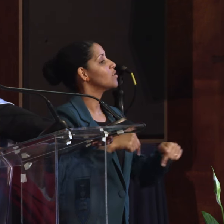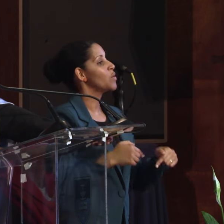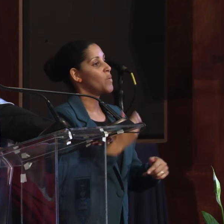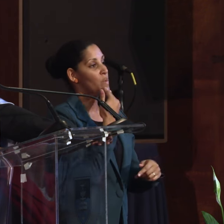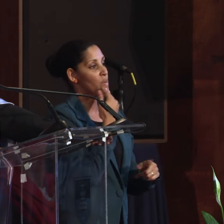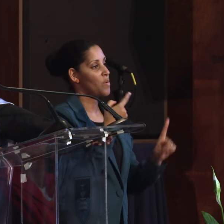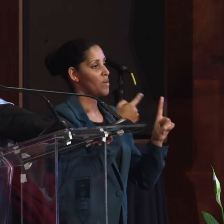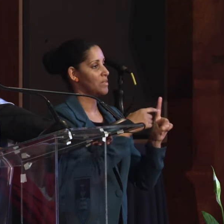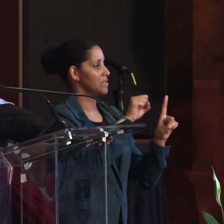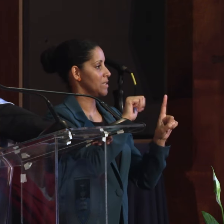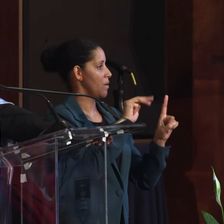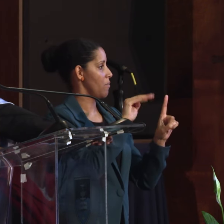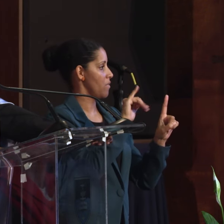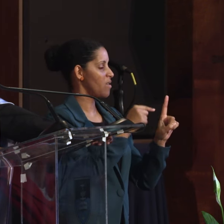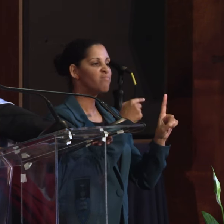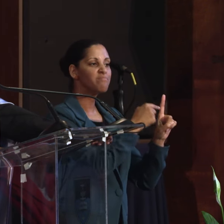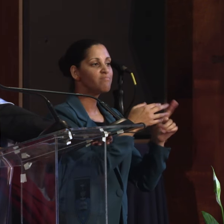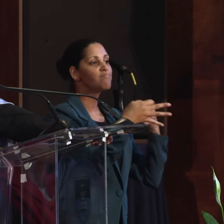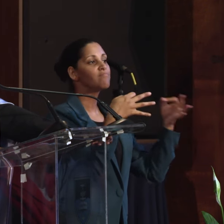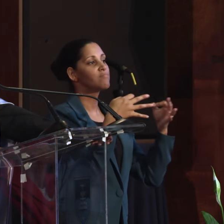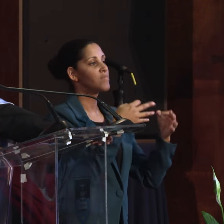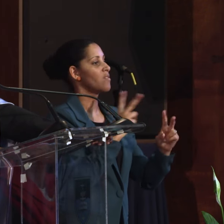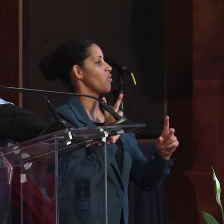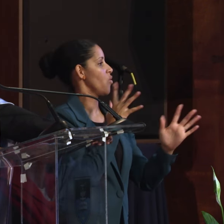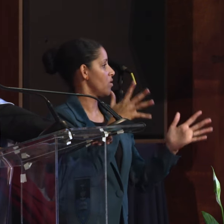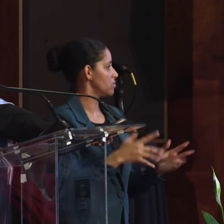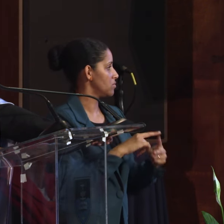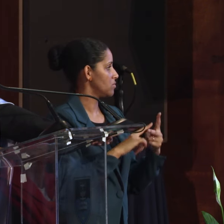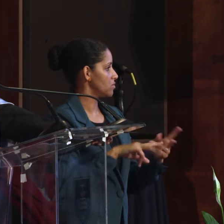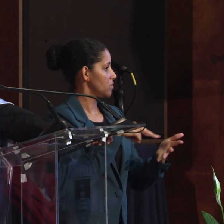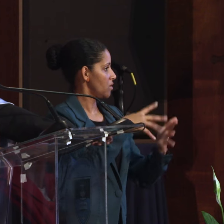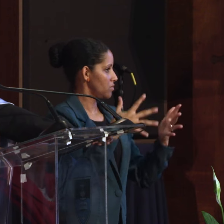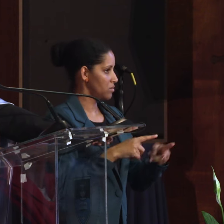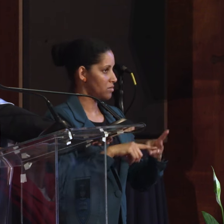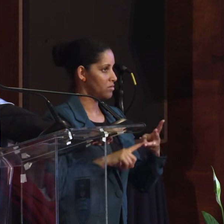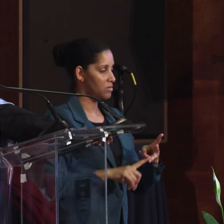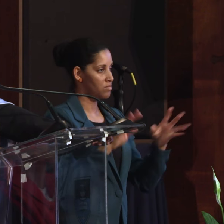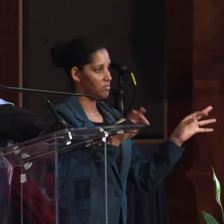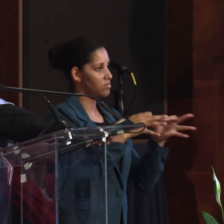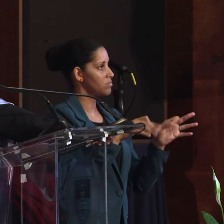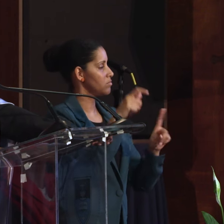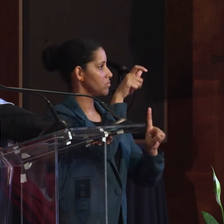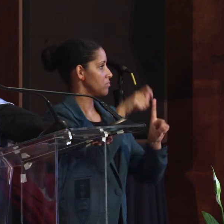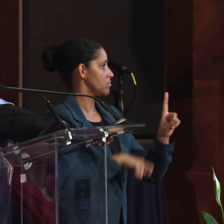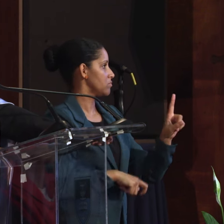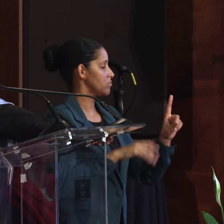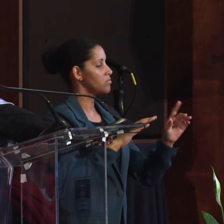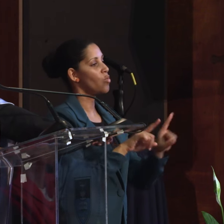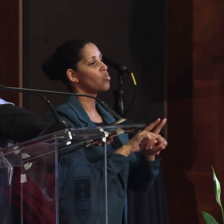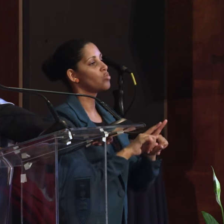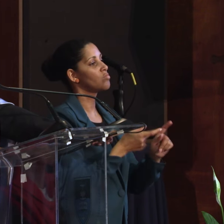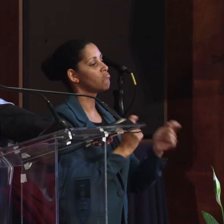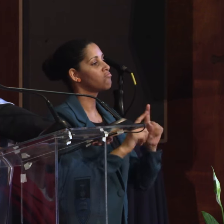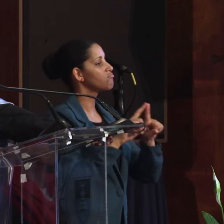Sampi. Neliswa describes herself as a vocalist, dancer, percussionist, and composer who performs